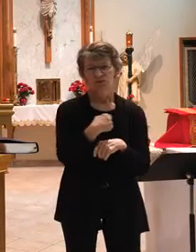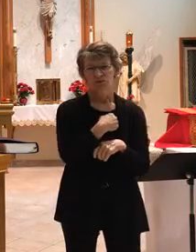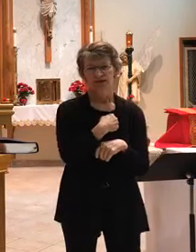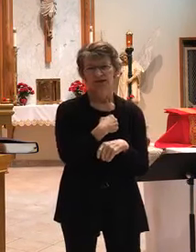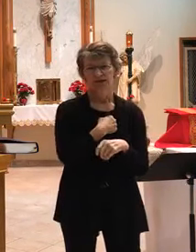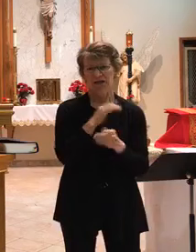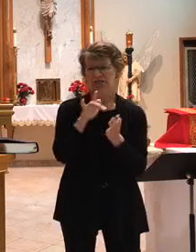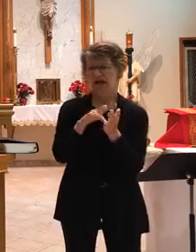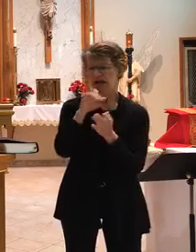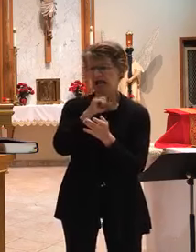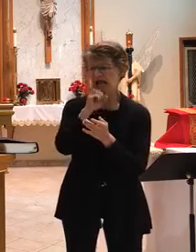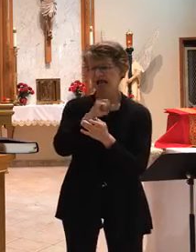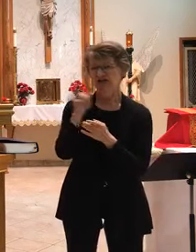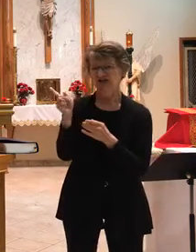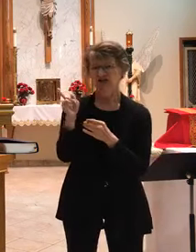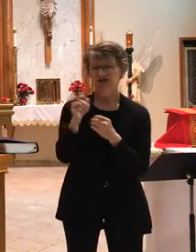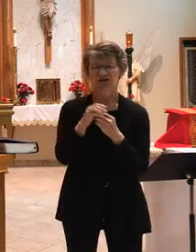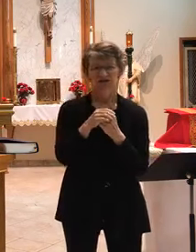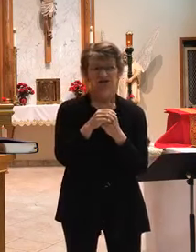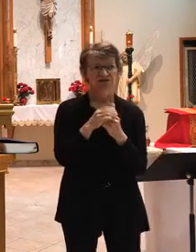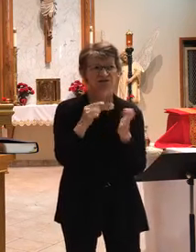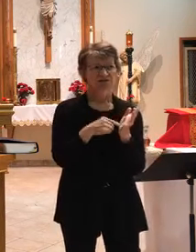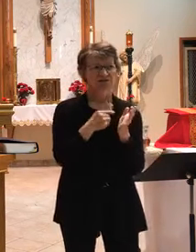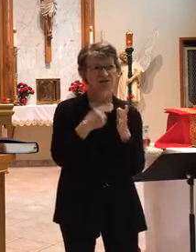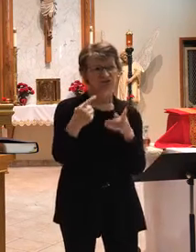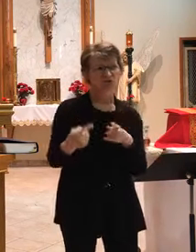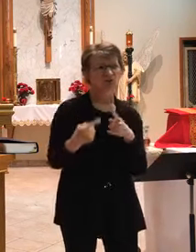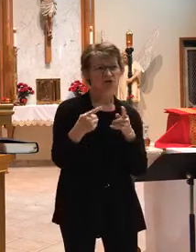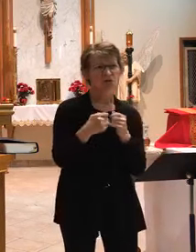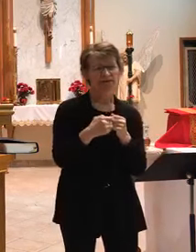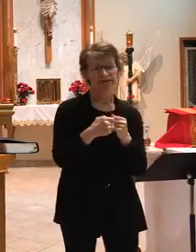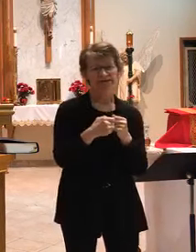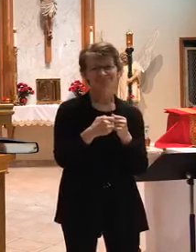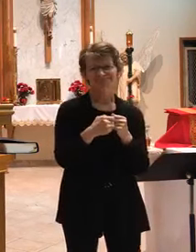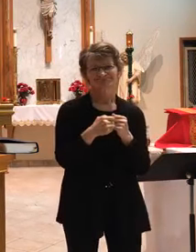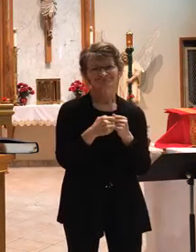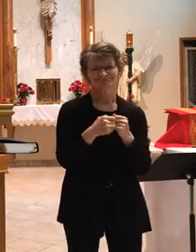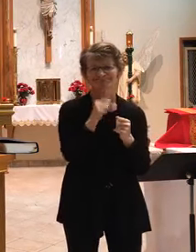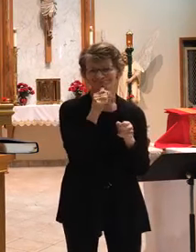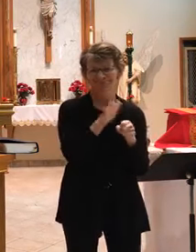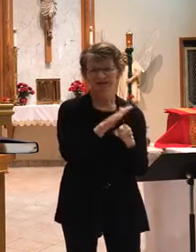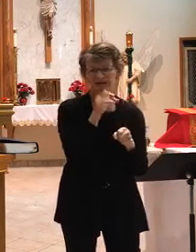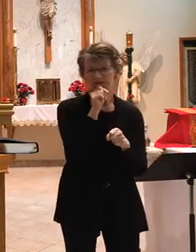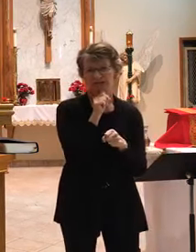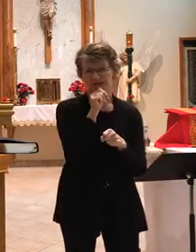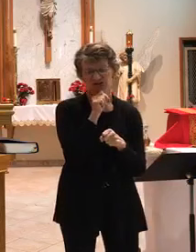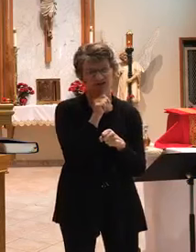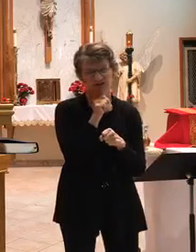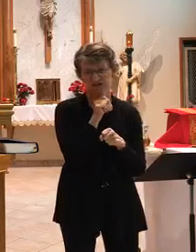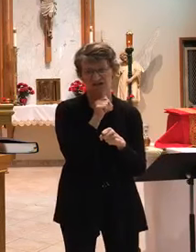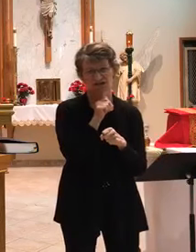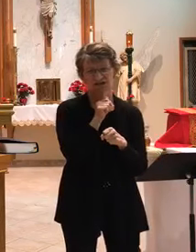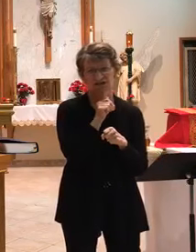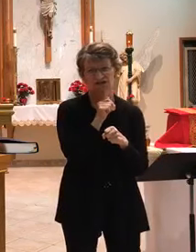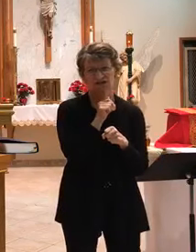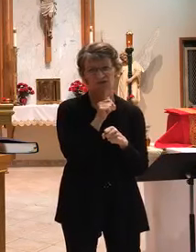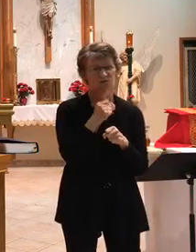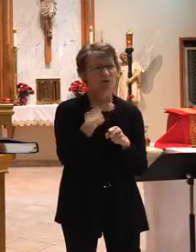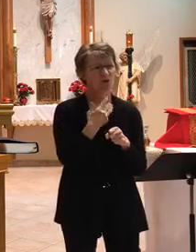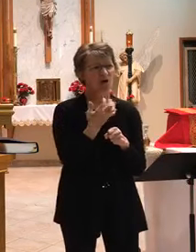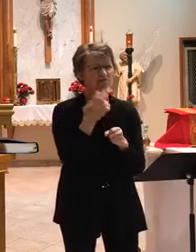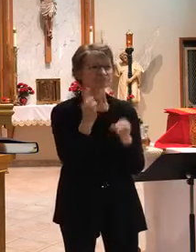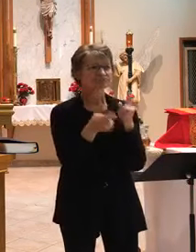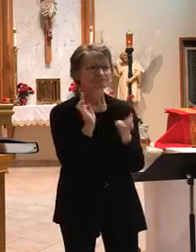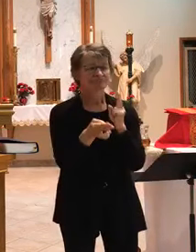how often we work with impatience. We all want things to happen right away, and things aren't going as fast as we